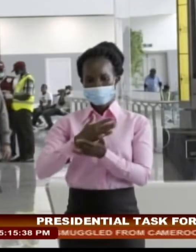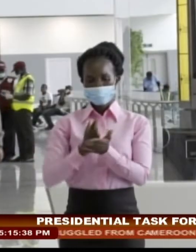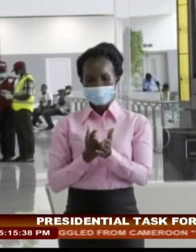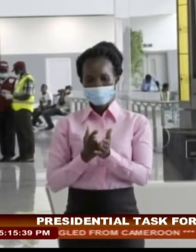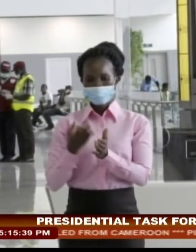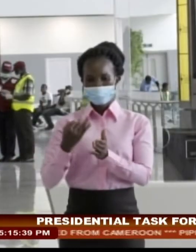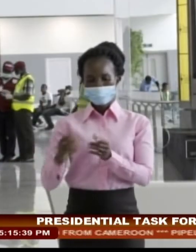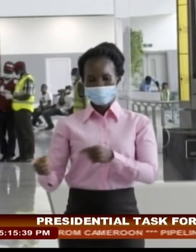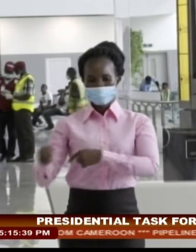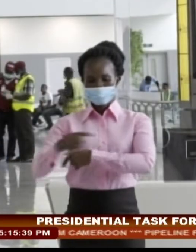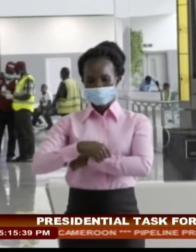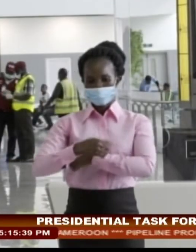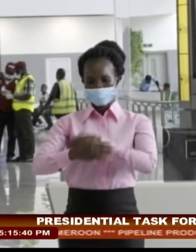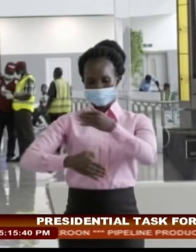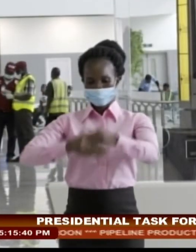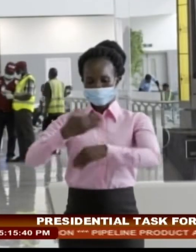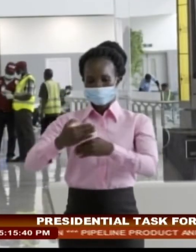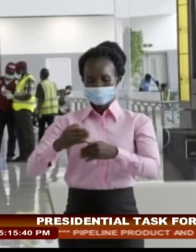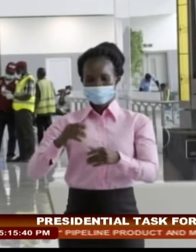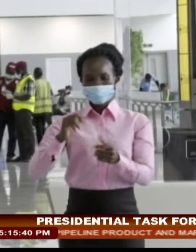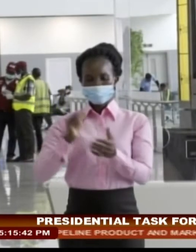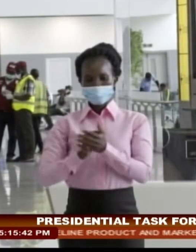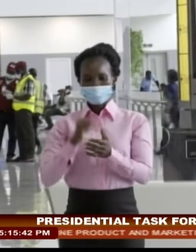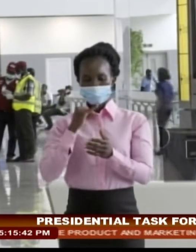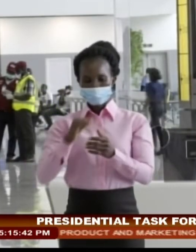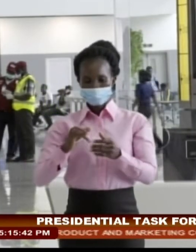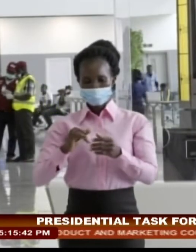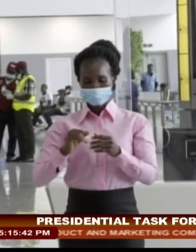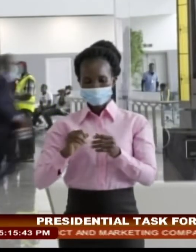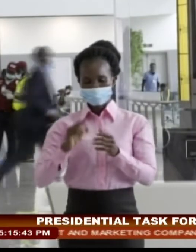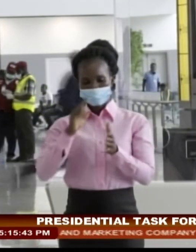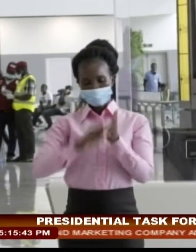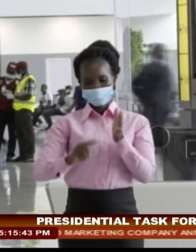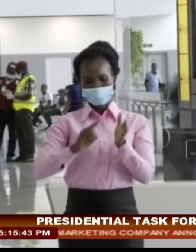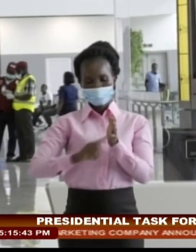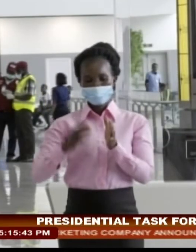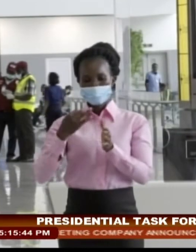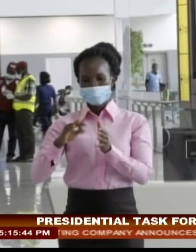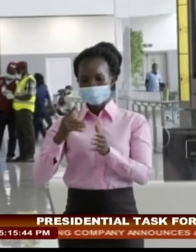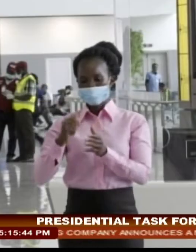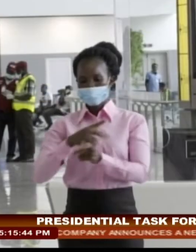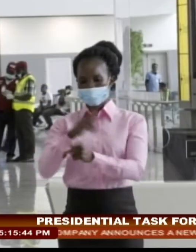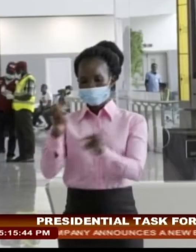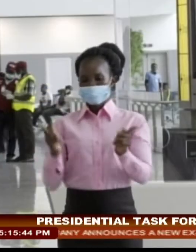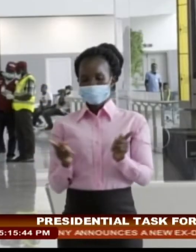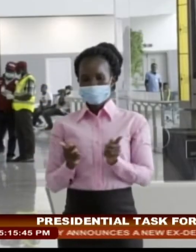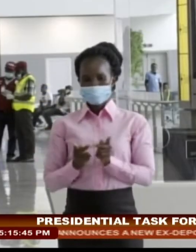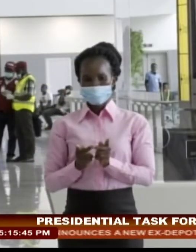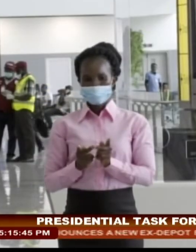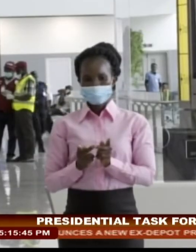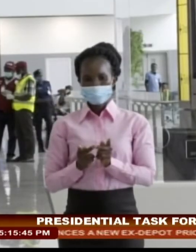of today's proceeding, that is the inspection of the tour, inspection of the facility.